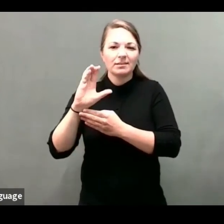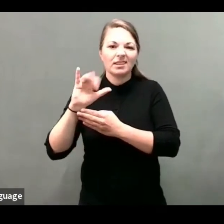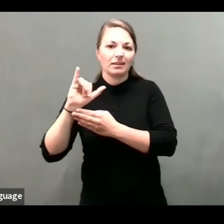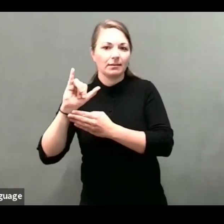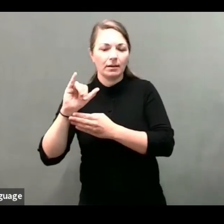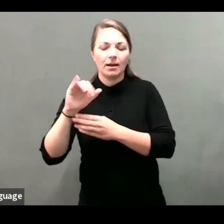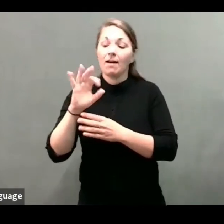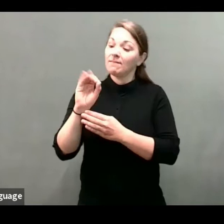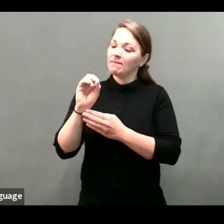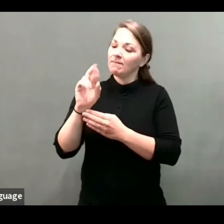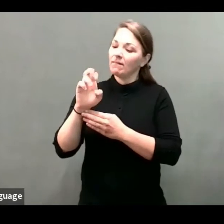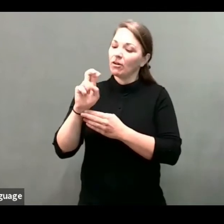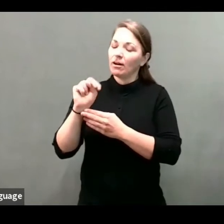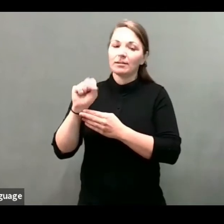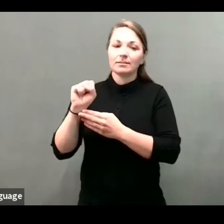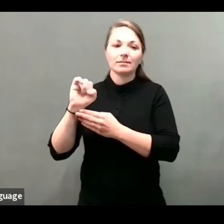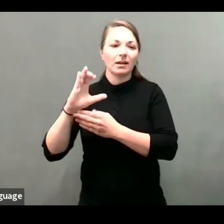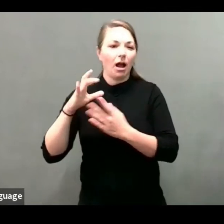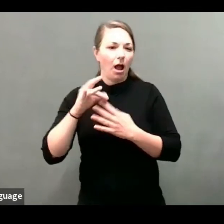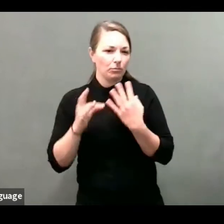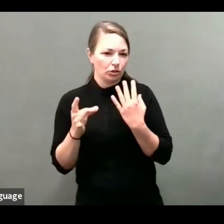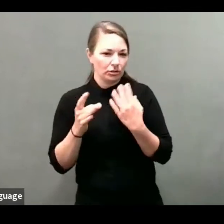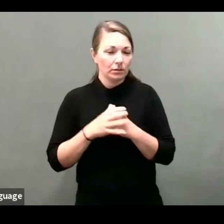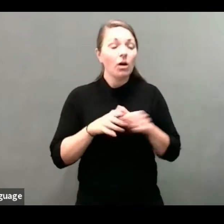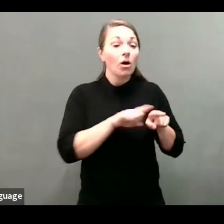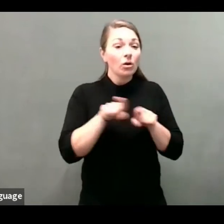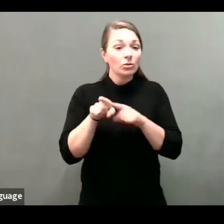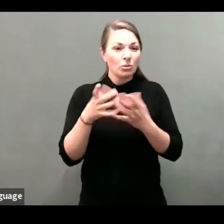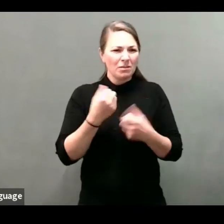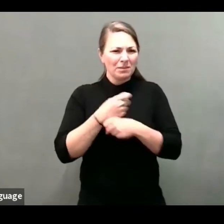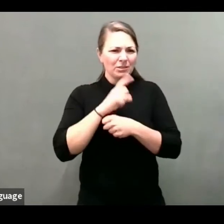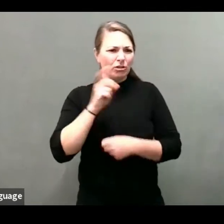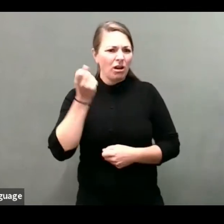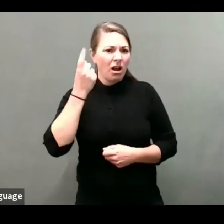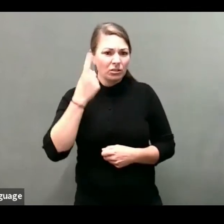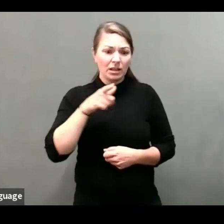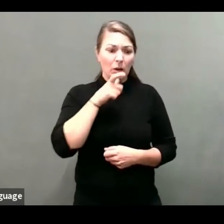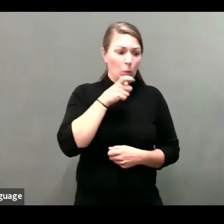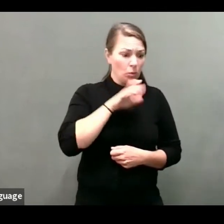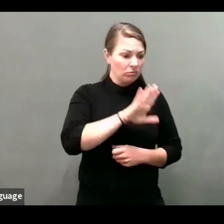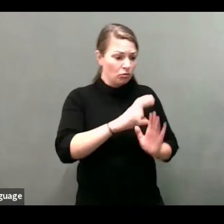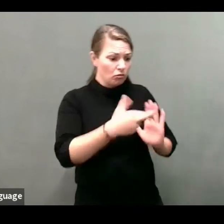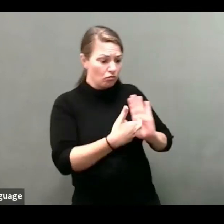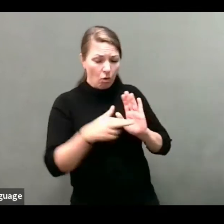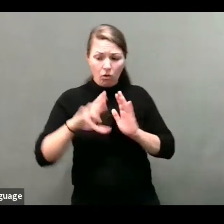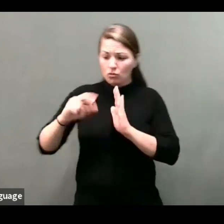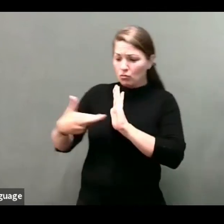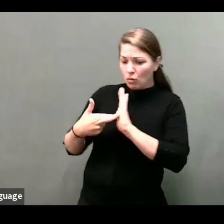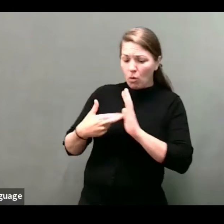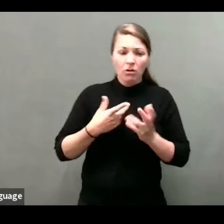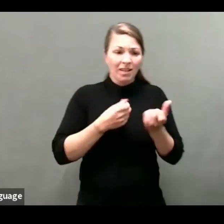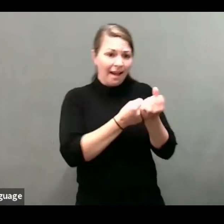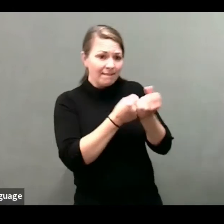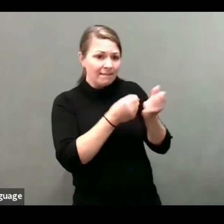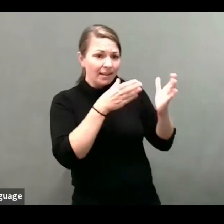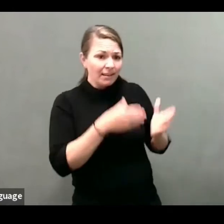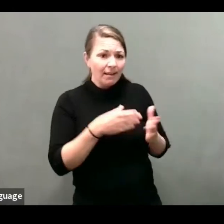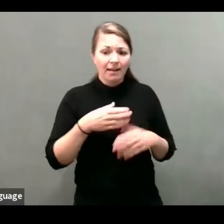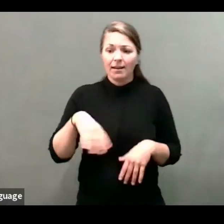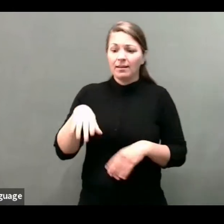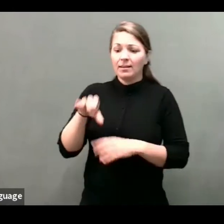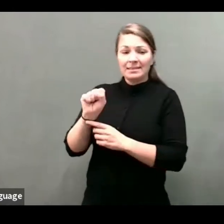understand who does what during an exam. What's the role of an advocate? What's the role of a sexual assault nurse examiner?